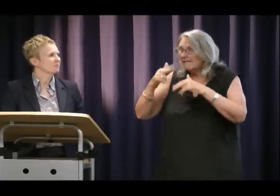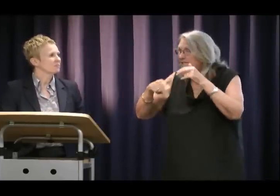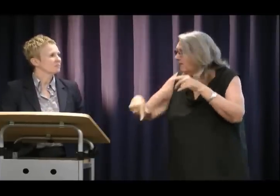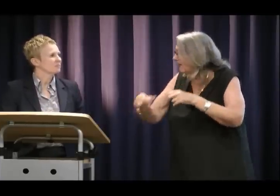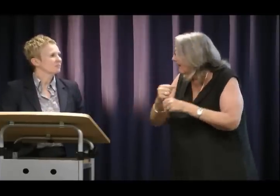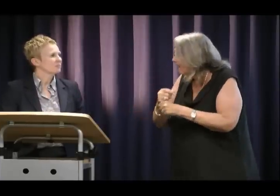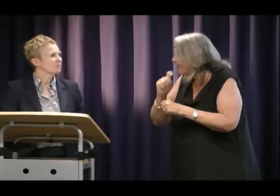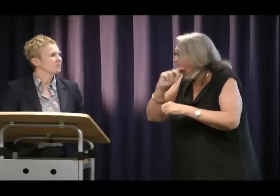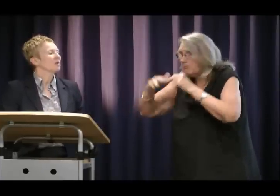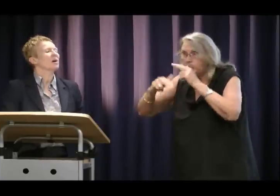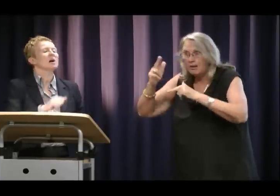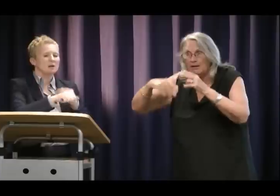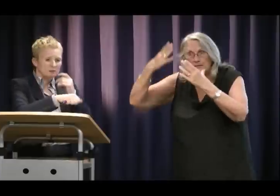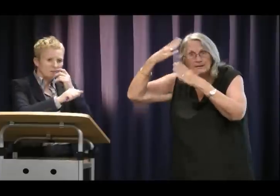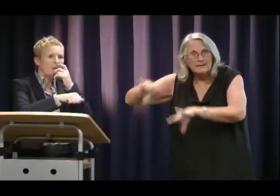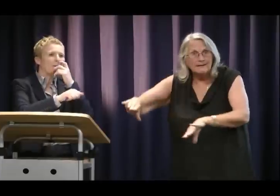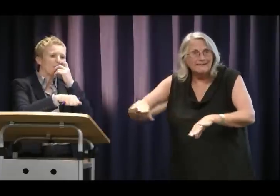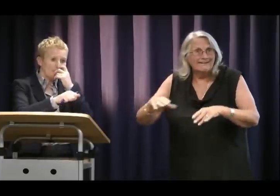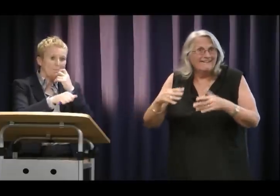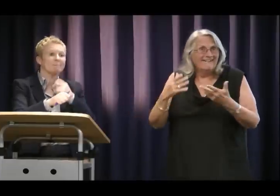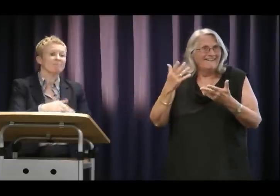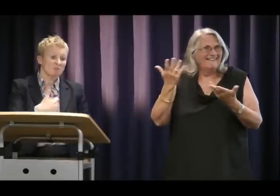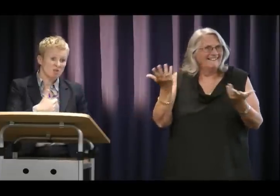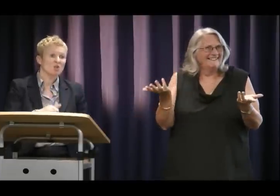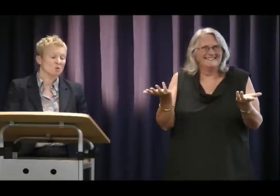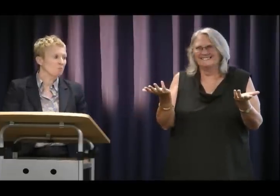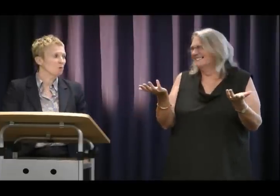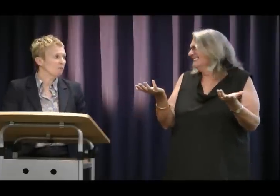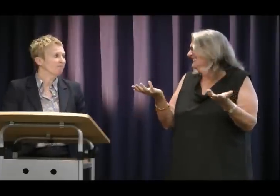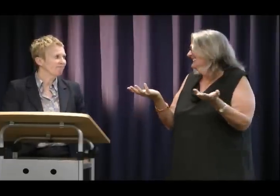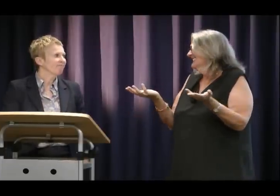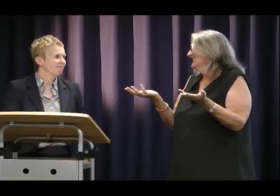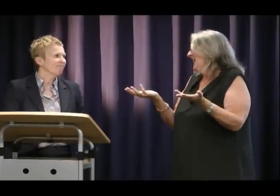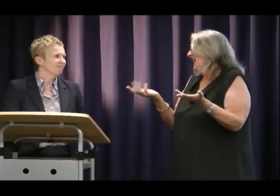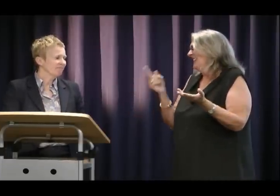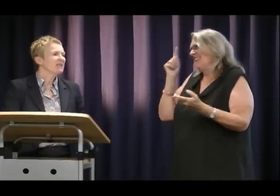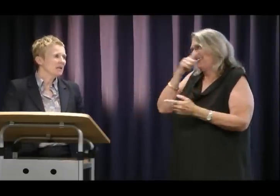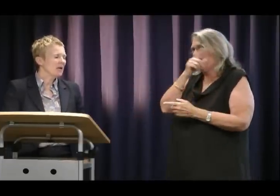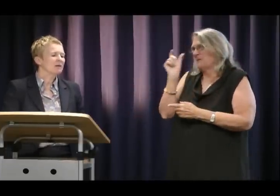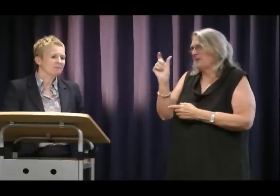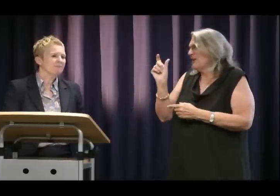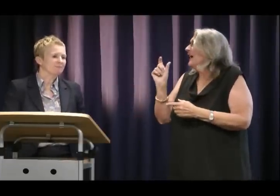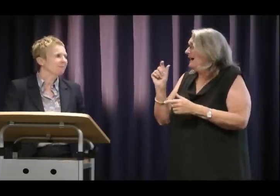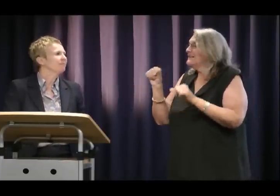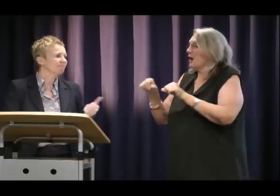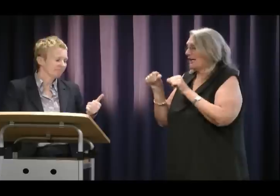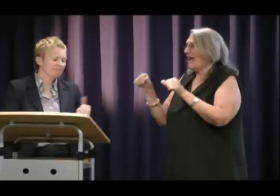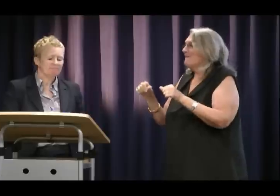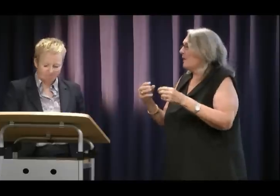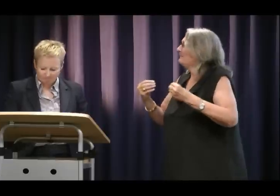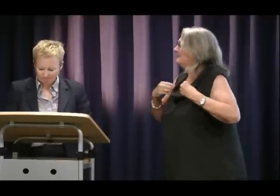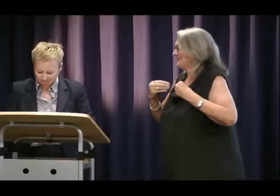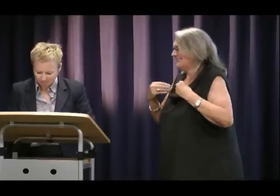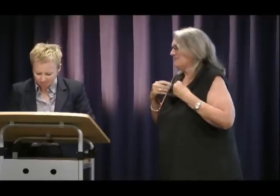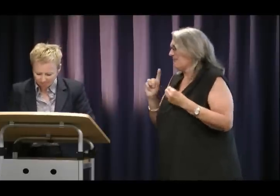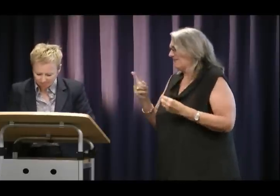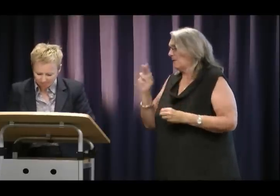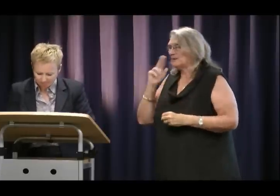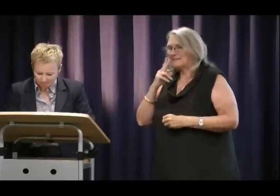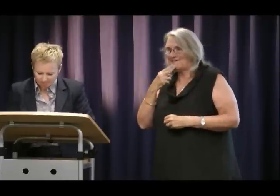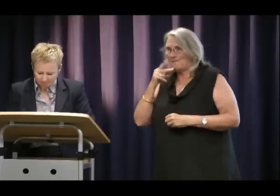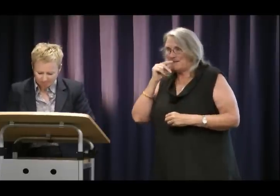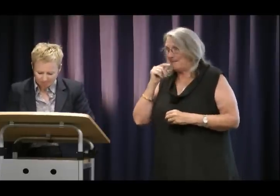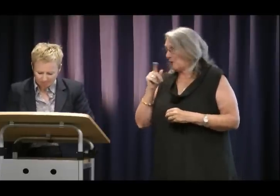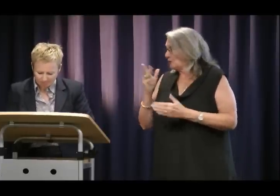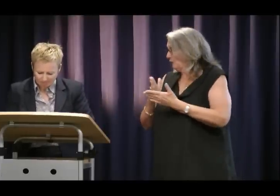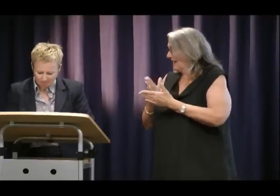where are they going to go and stay? Oh, they're going to become an accommodation centre, as in somewhere to go and stay the night. So the wording is not